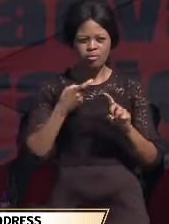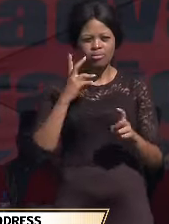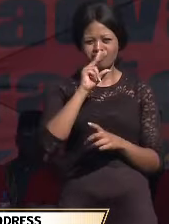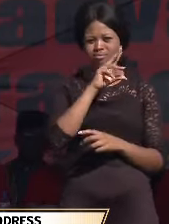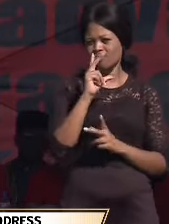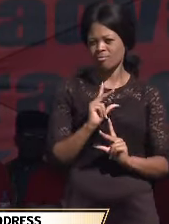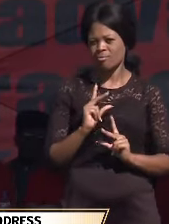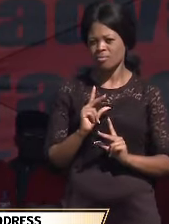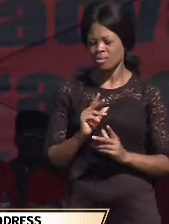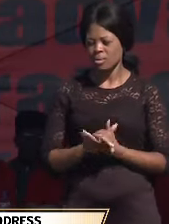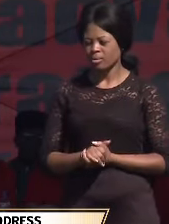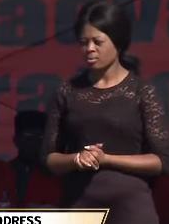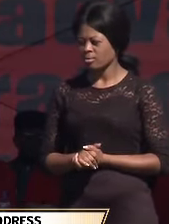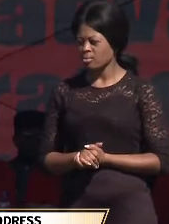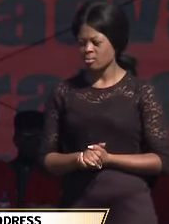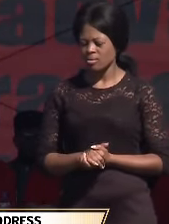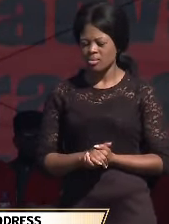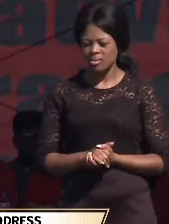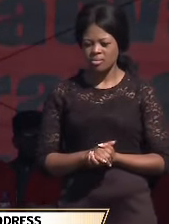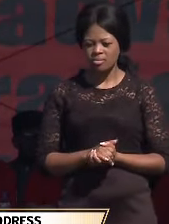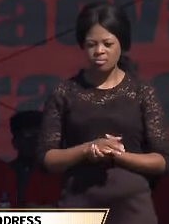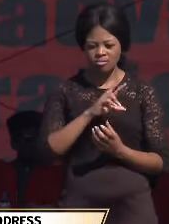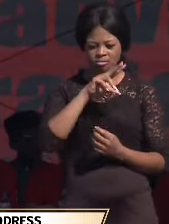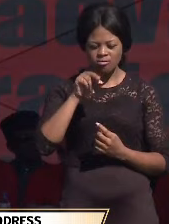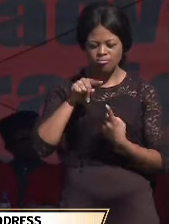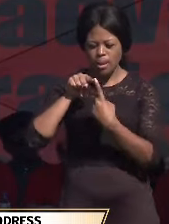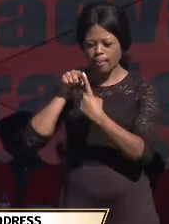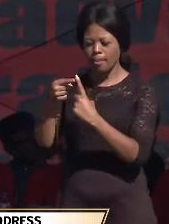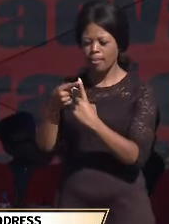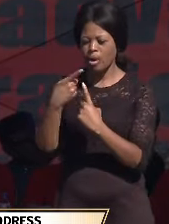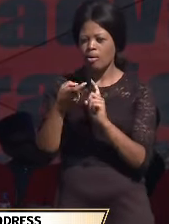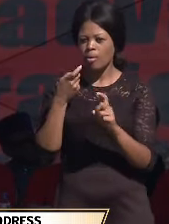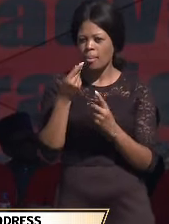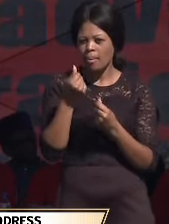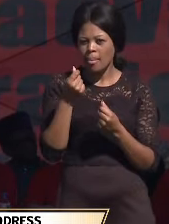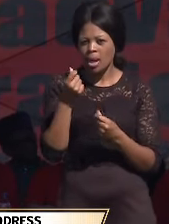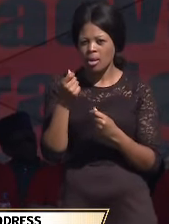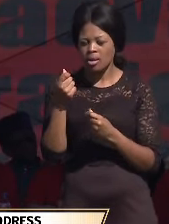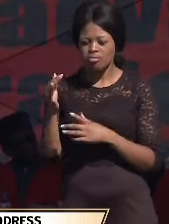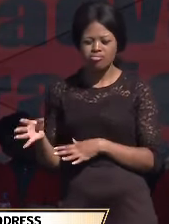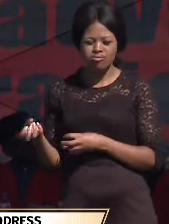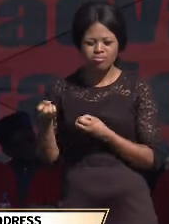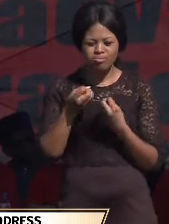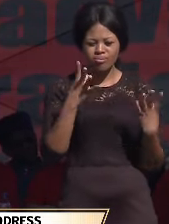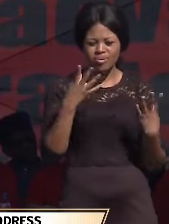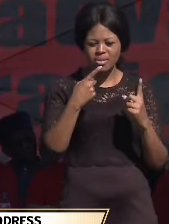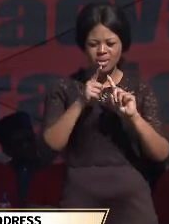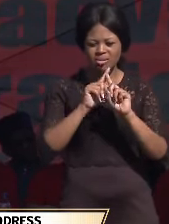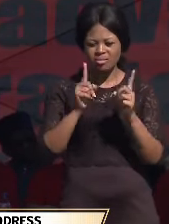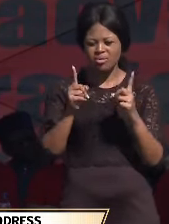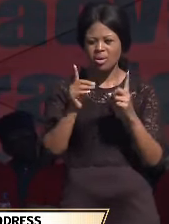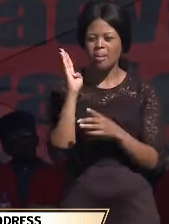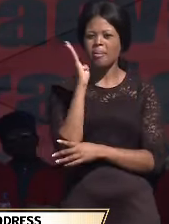stealth. The dots point to money flowing through a spider's web of private